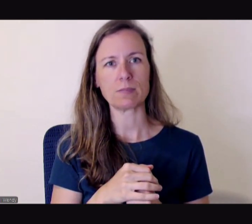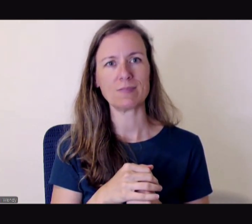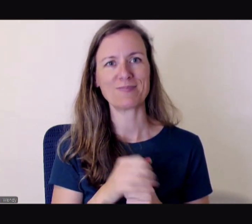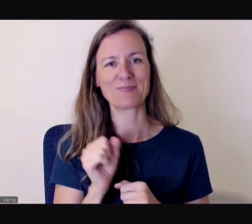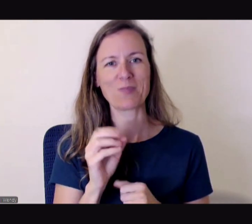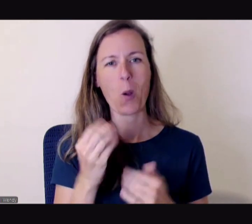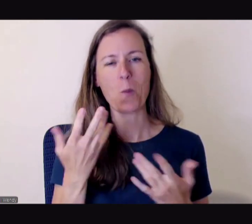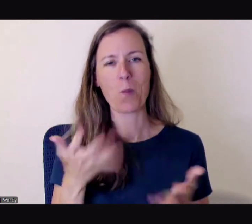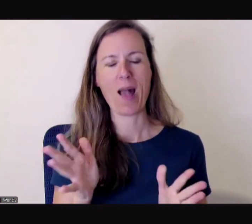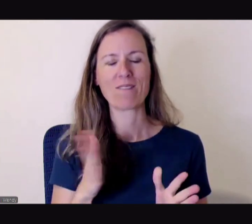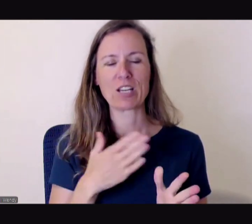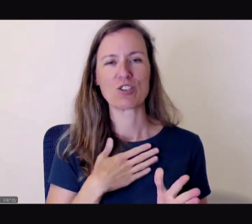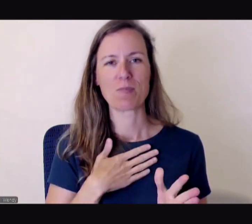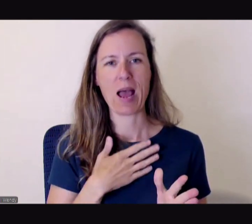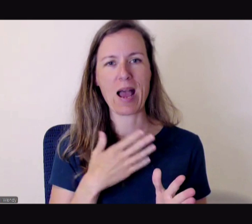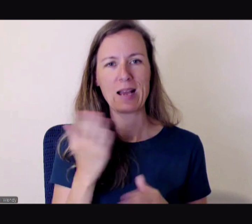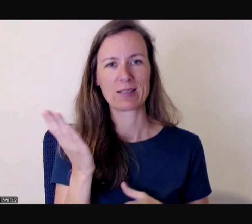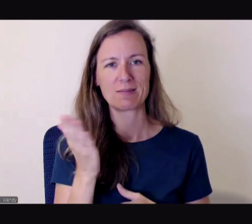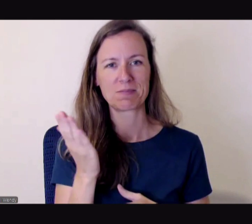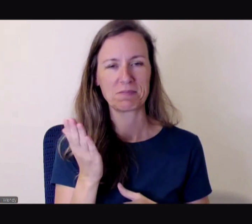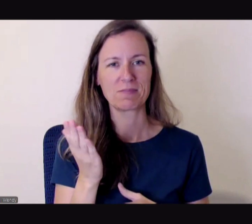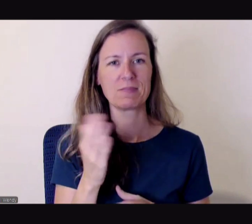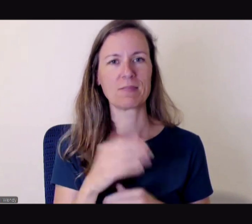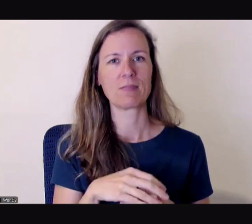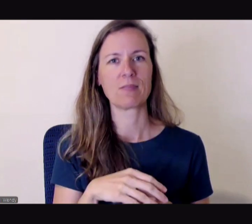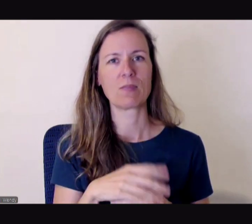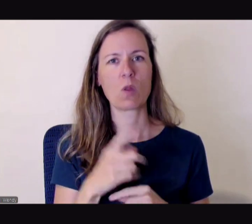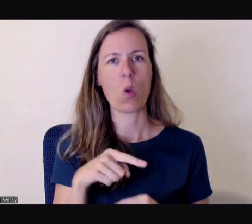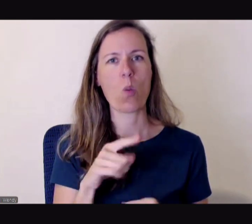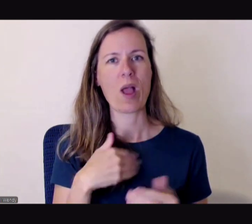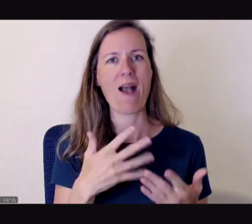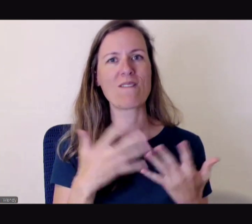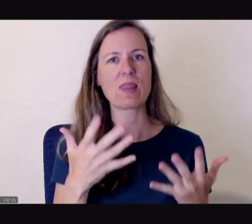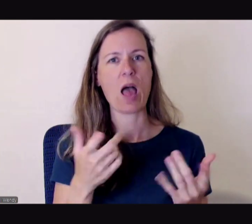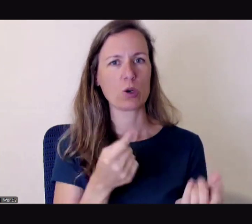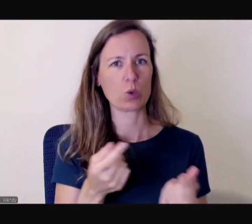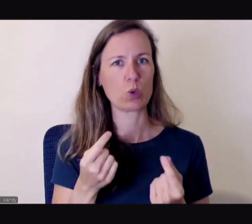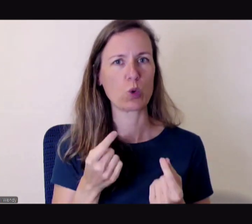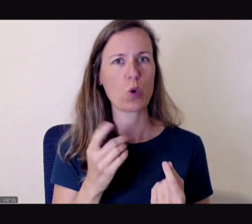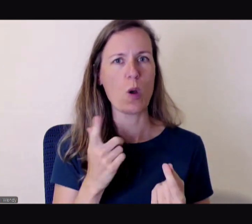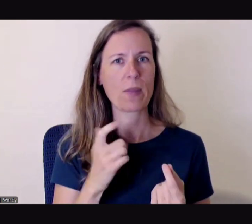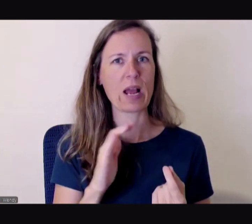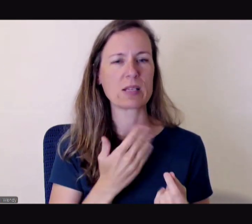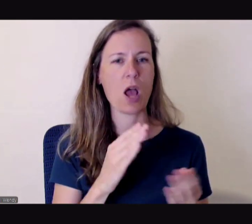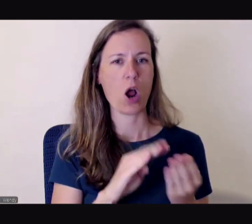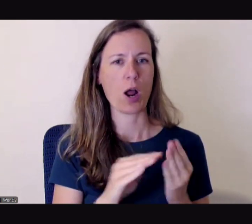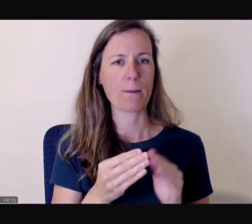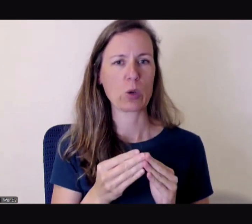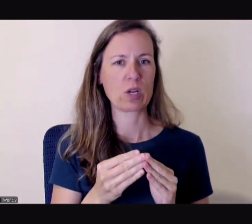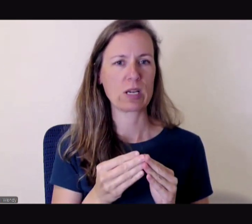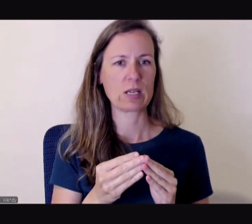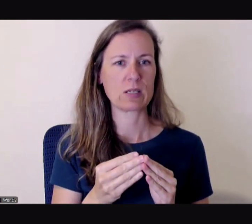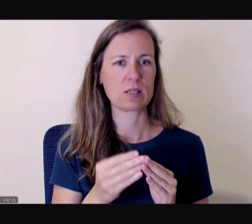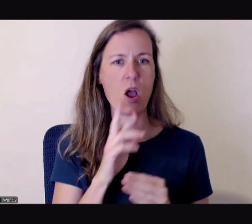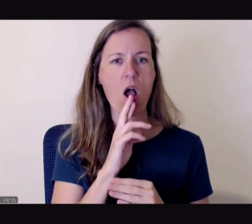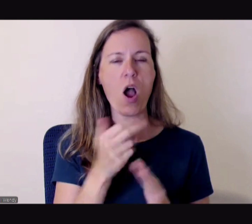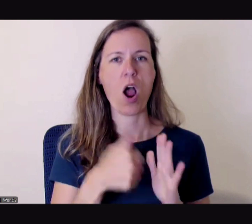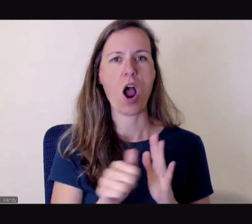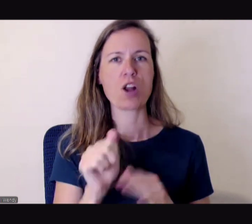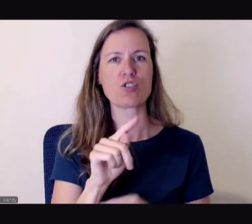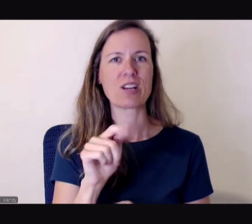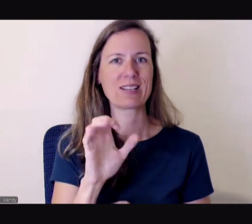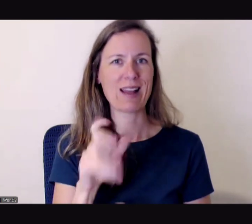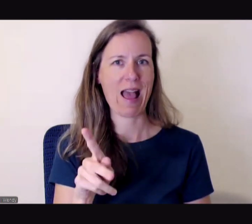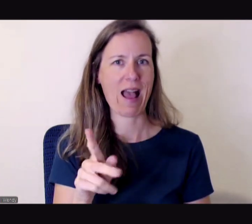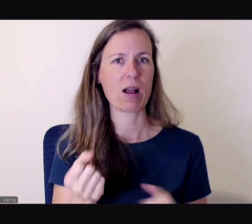there, but we have a lot to do because our communities are under attack. And there's a lot happening everywhere. And people are